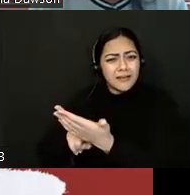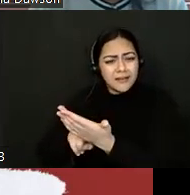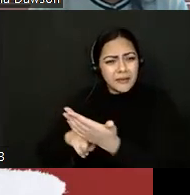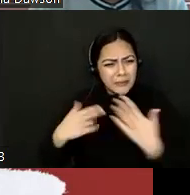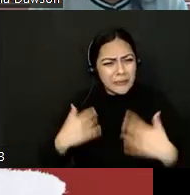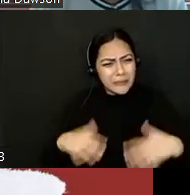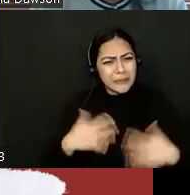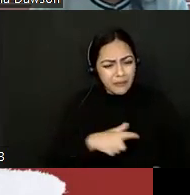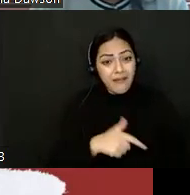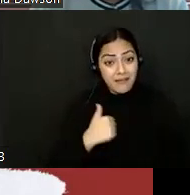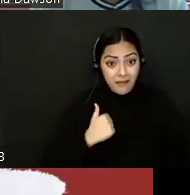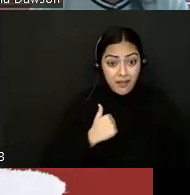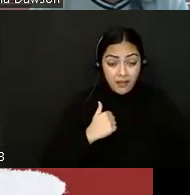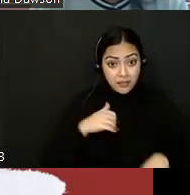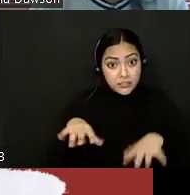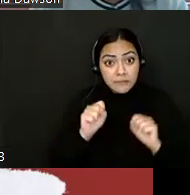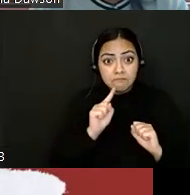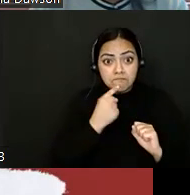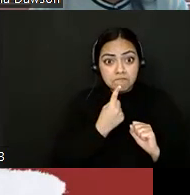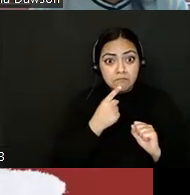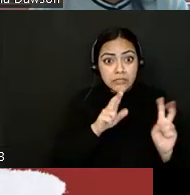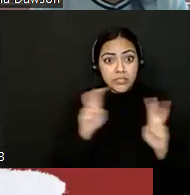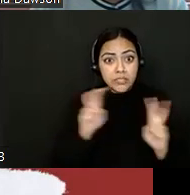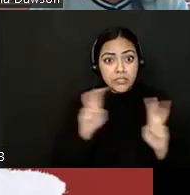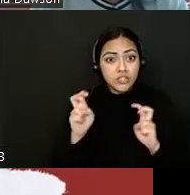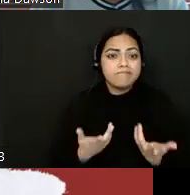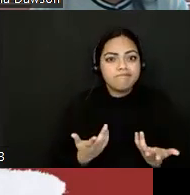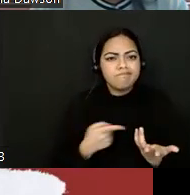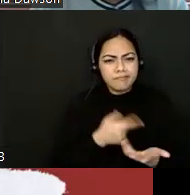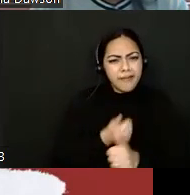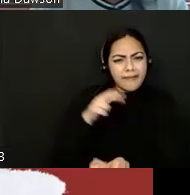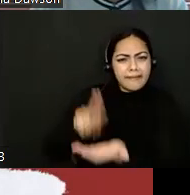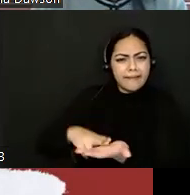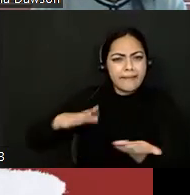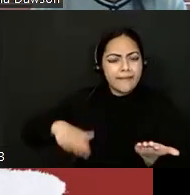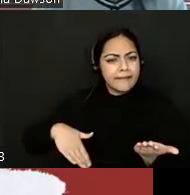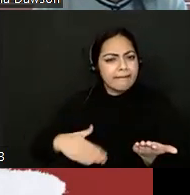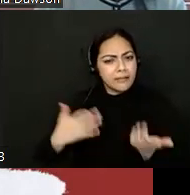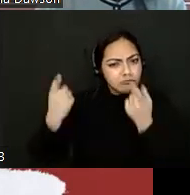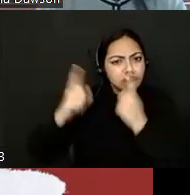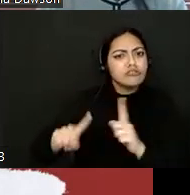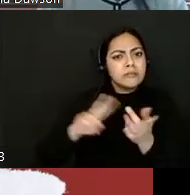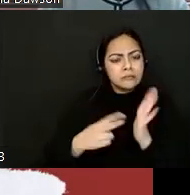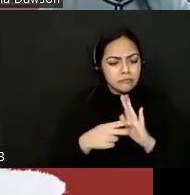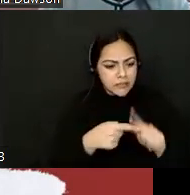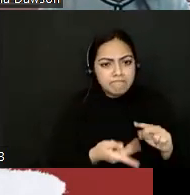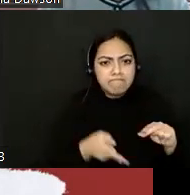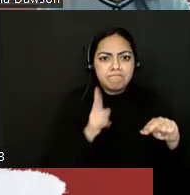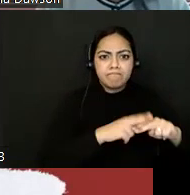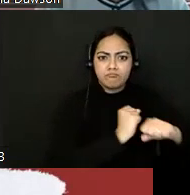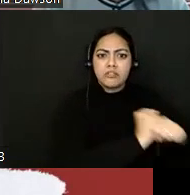Canada sees the issue of femicide and violence against women and gender-based violence.